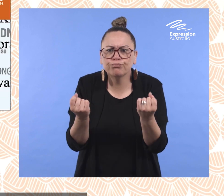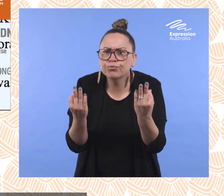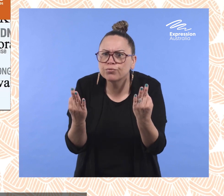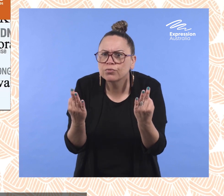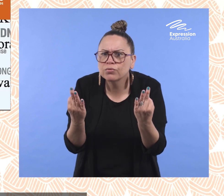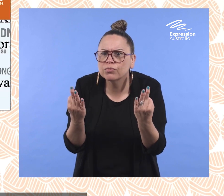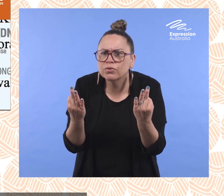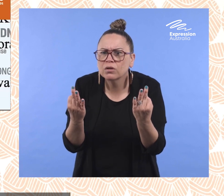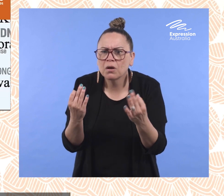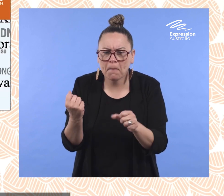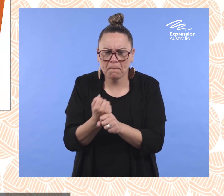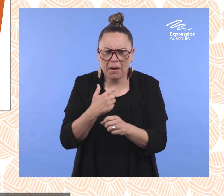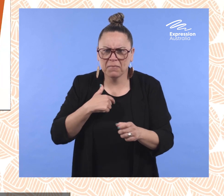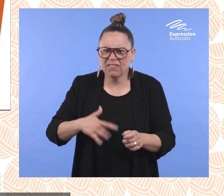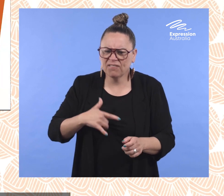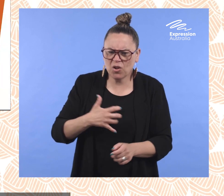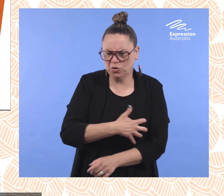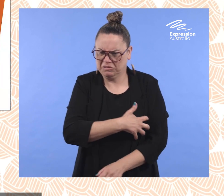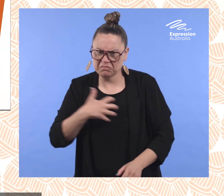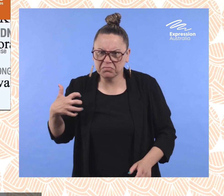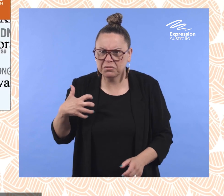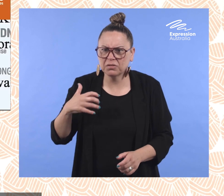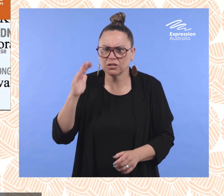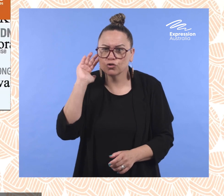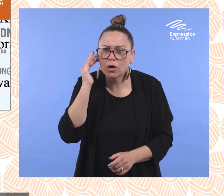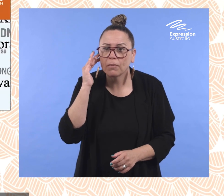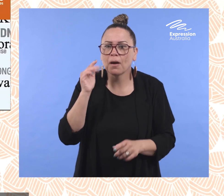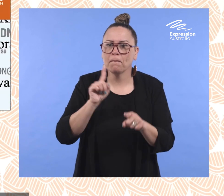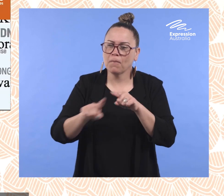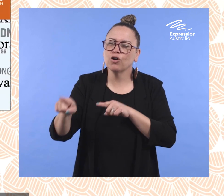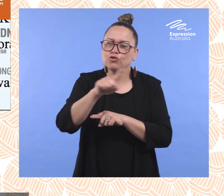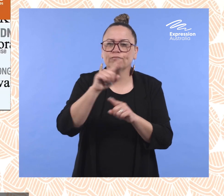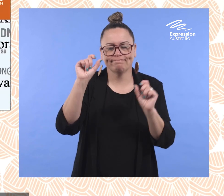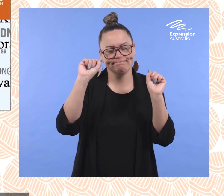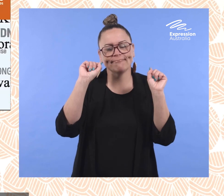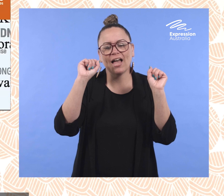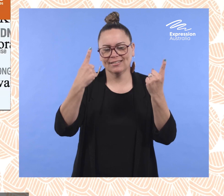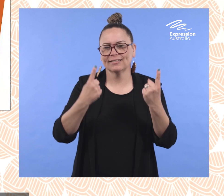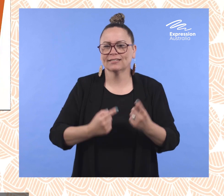got me going on this journey, which probably many of you might relate to. Mm-hmm.